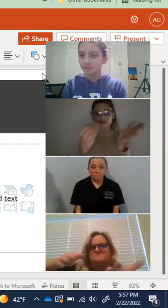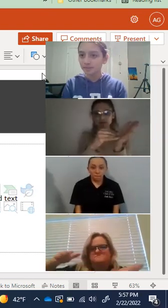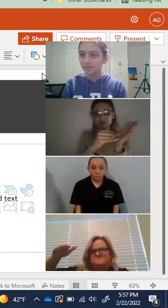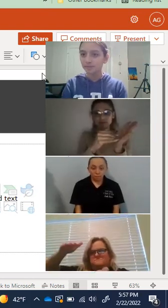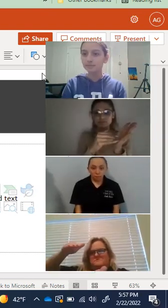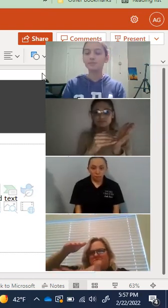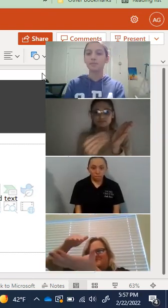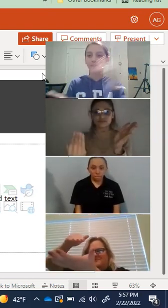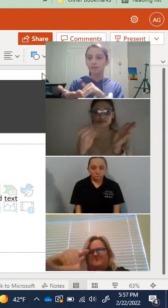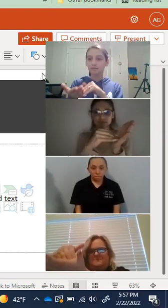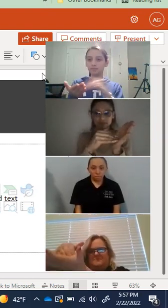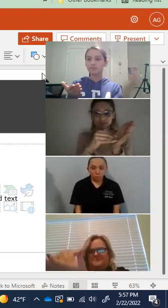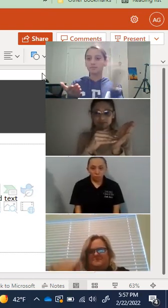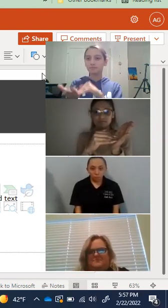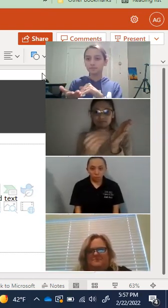Again.